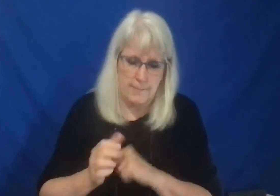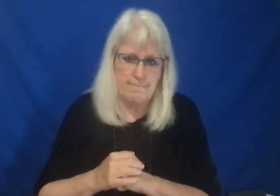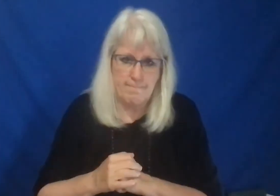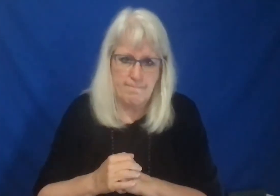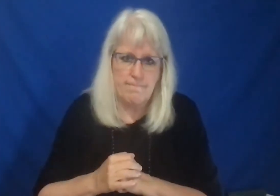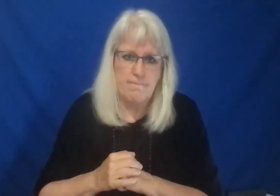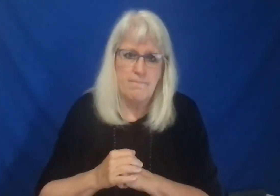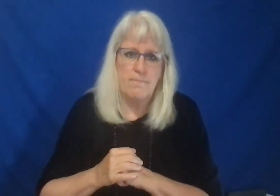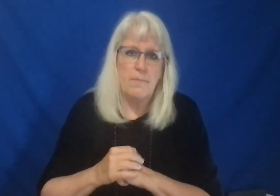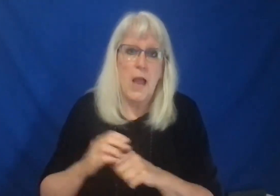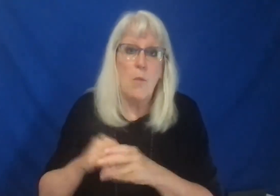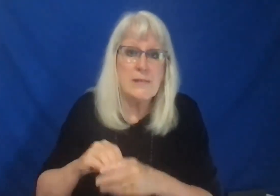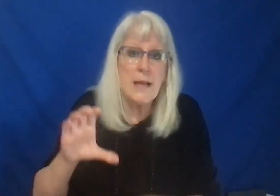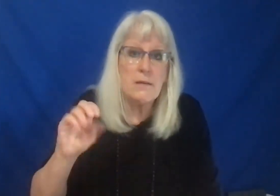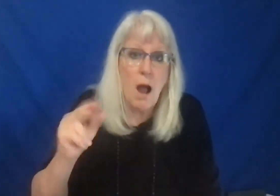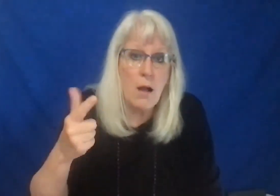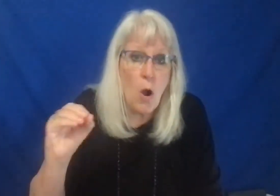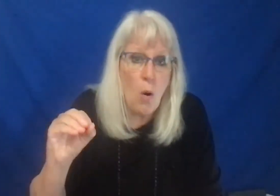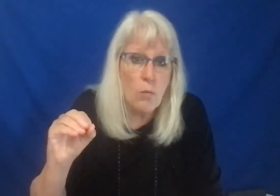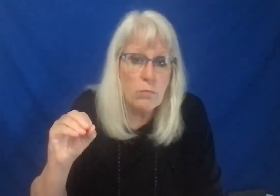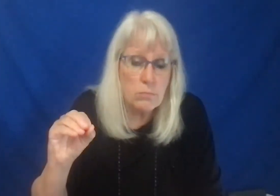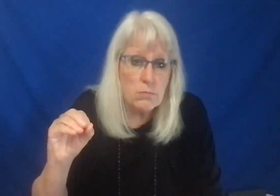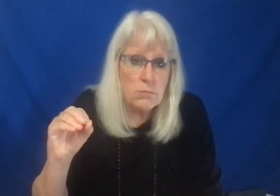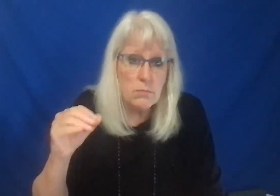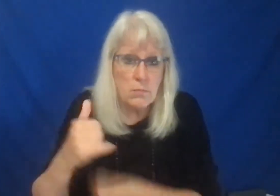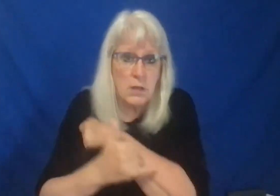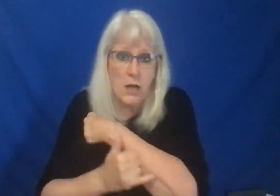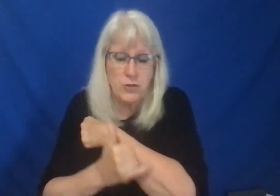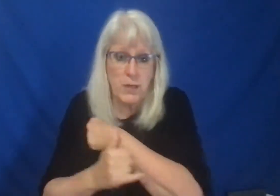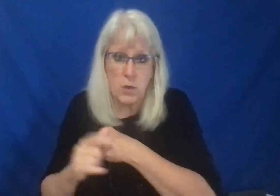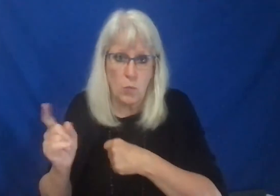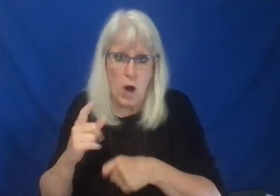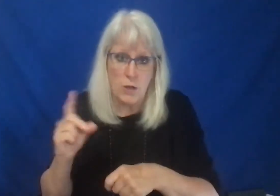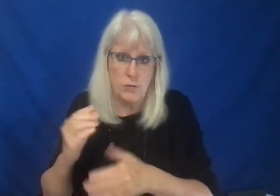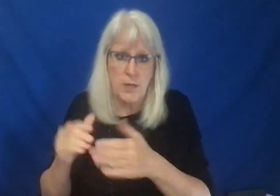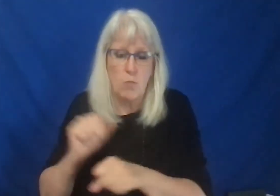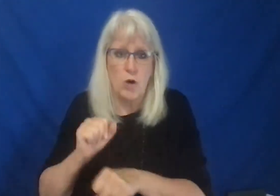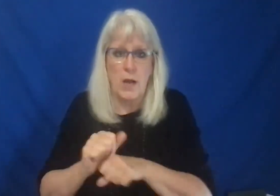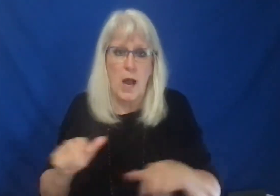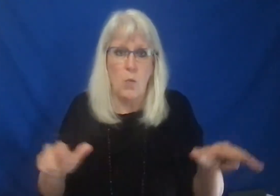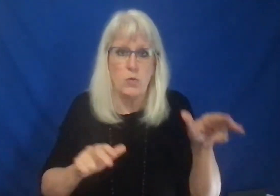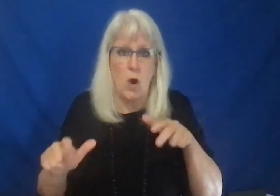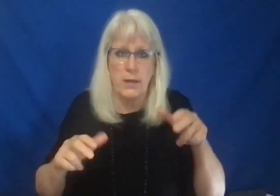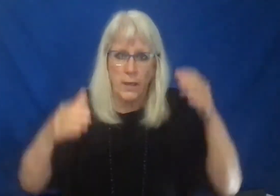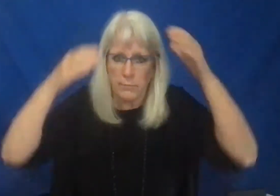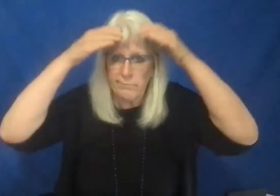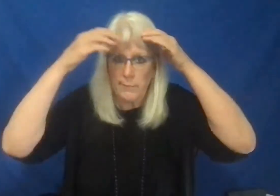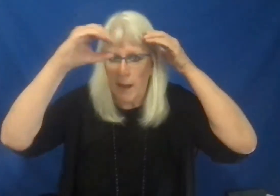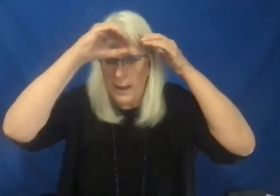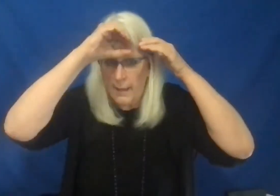Congo, where we do some work. And I was walking, and my headlamp was faulty and not able to be on the